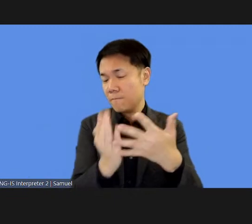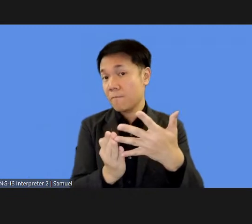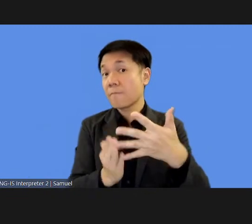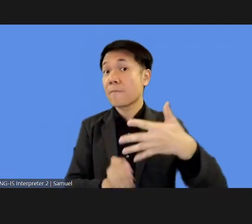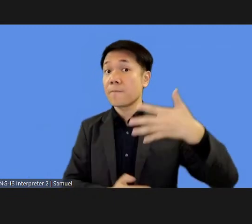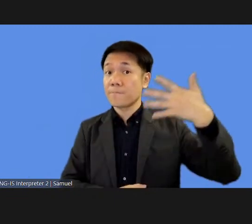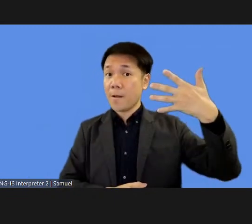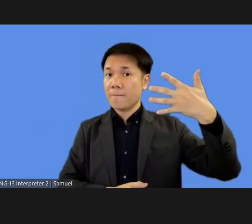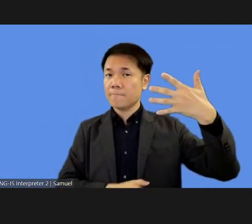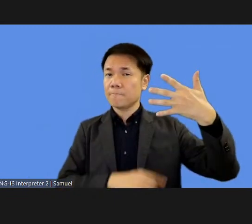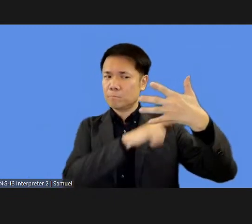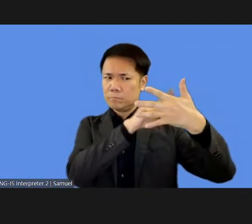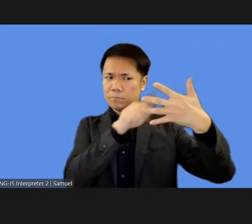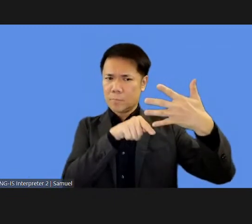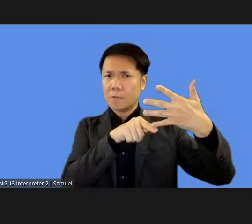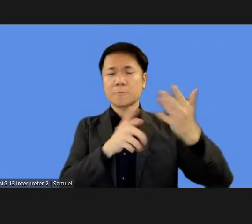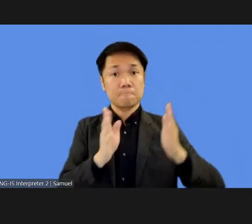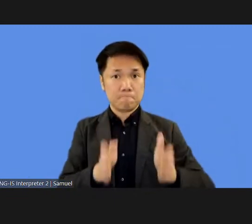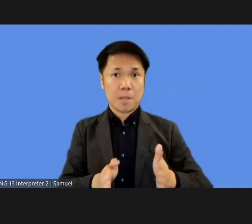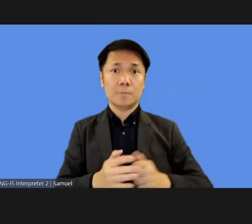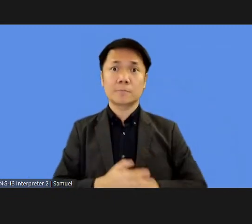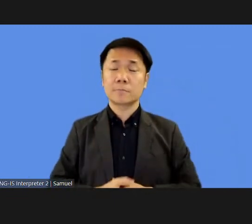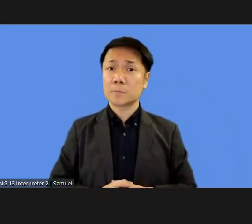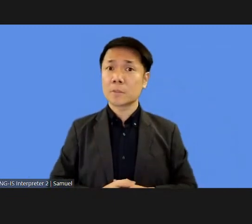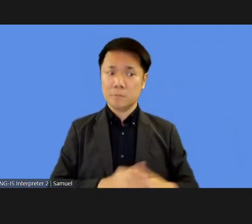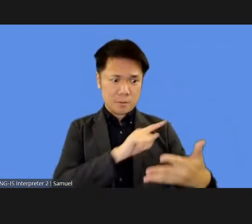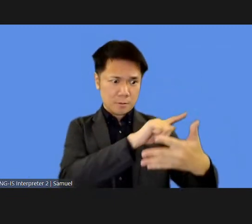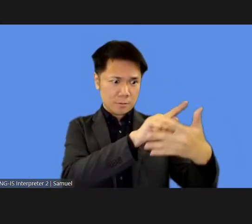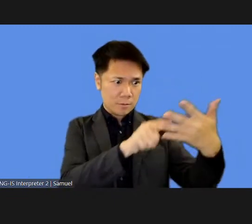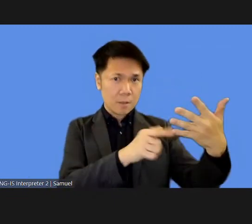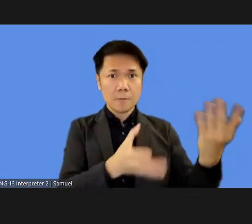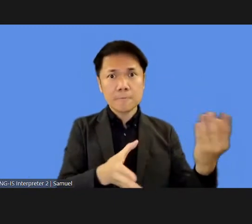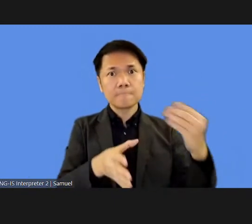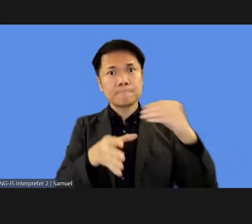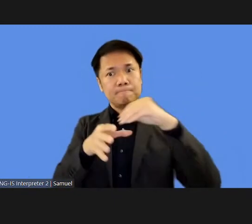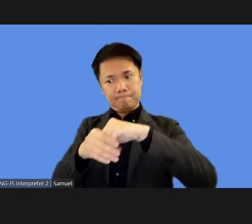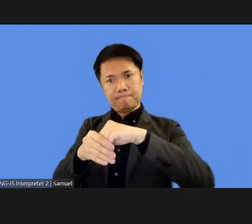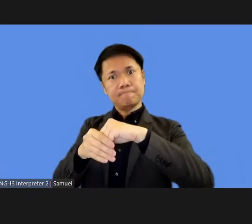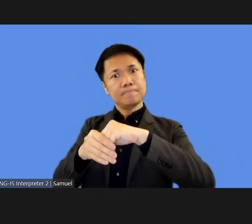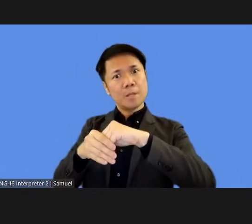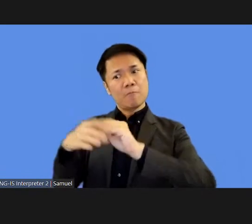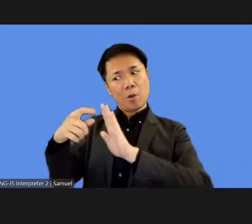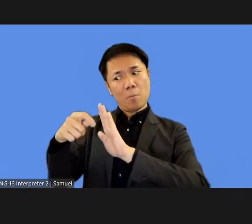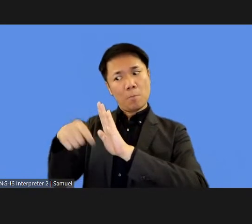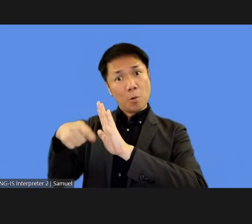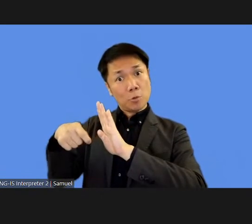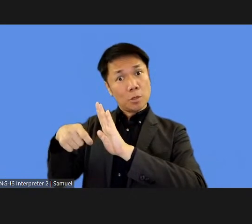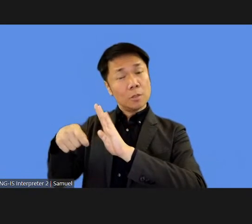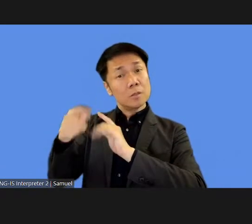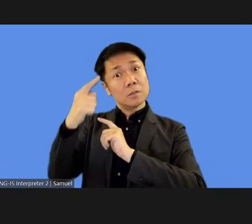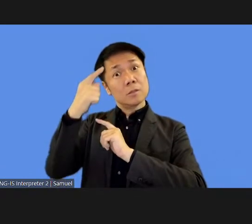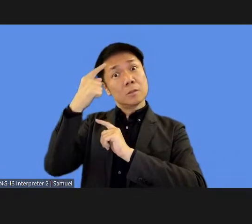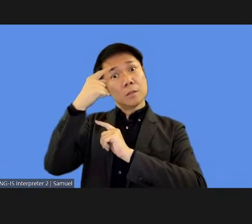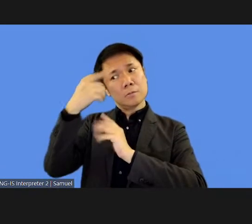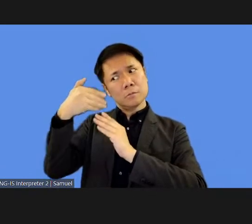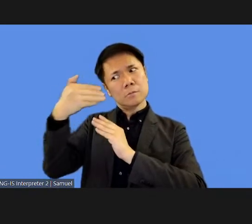when this is taken on board in our project for our next development plan,